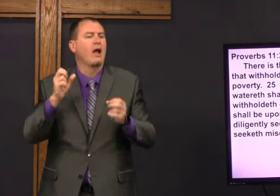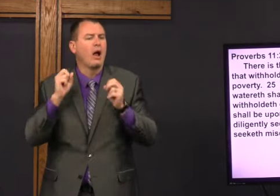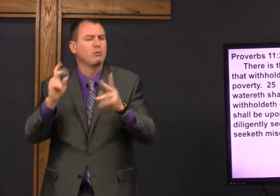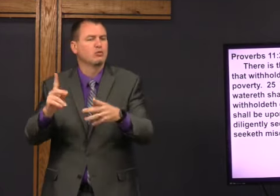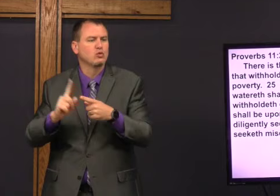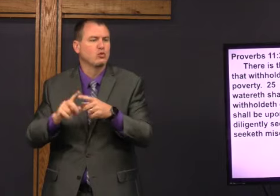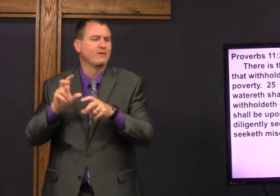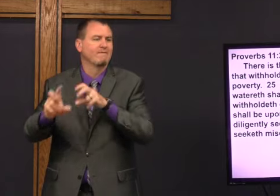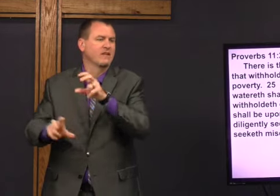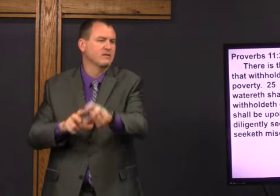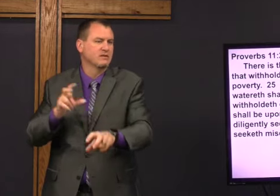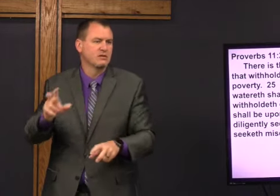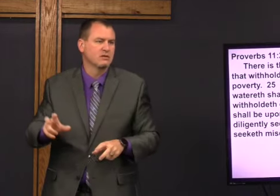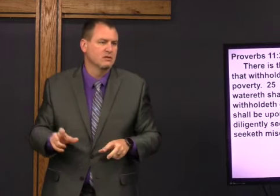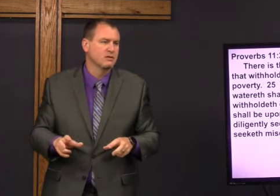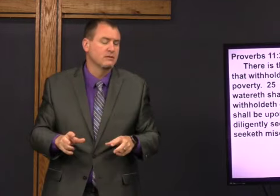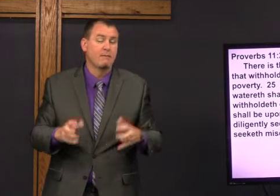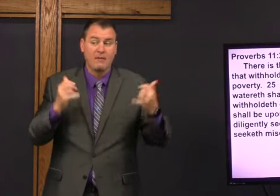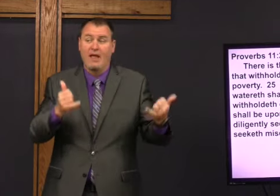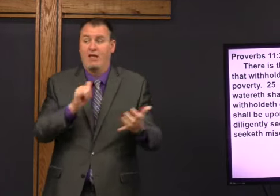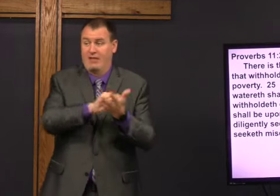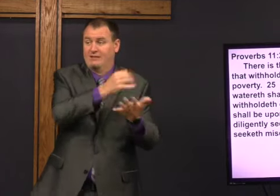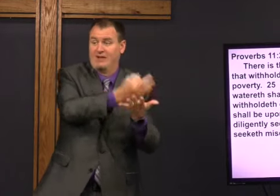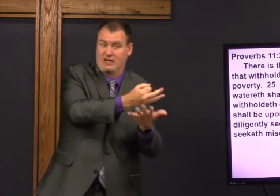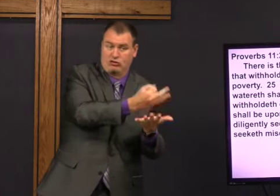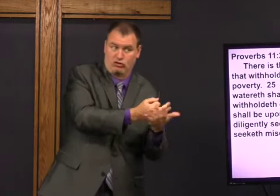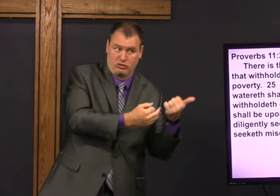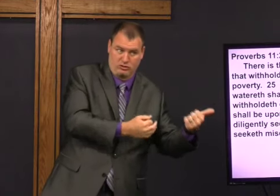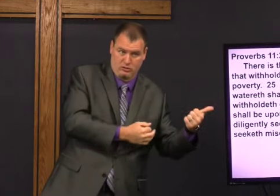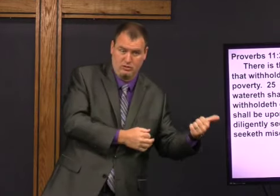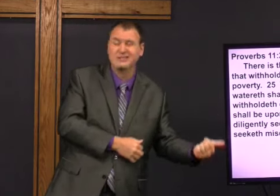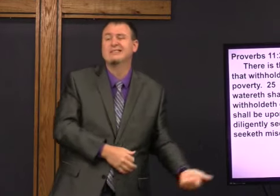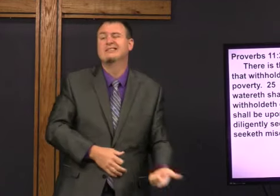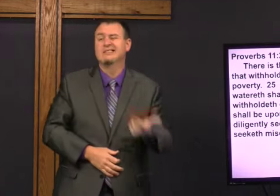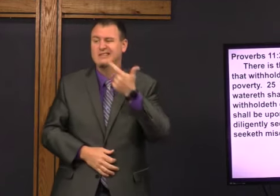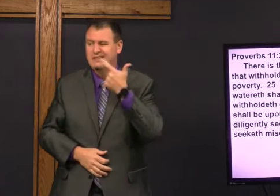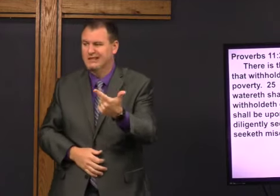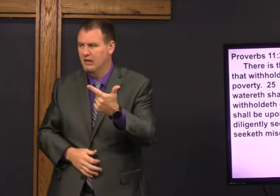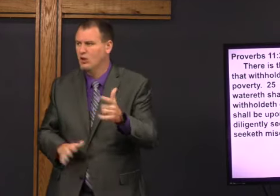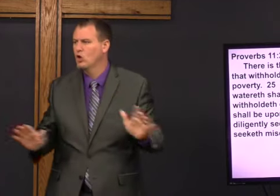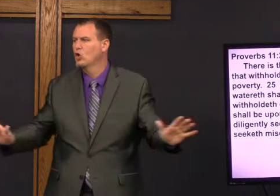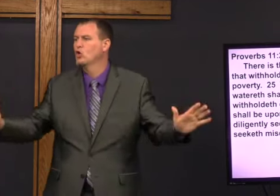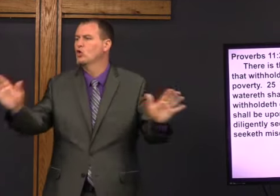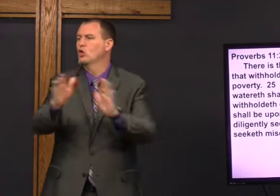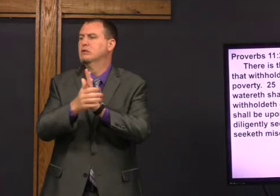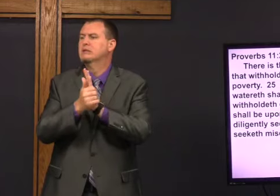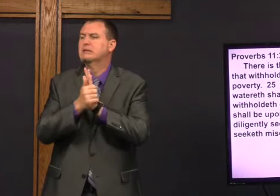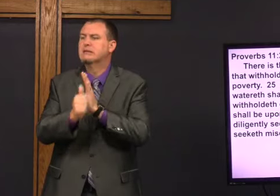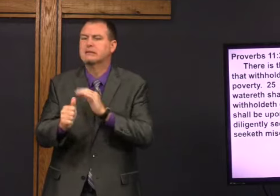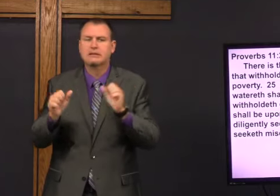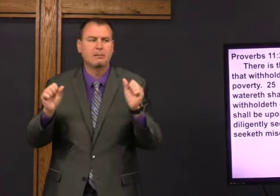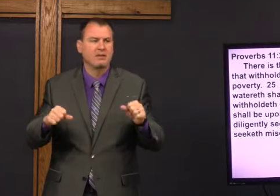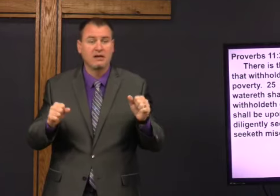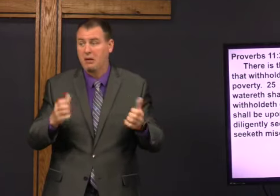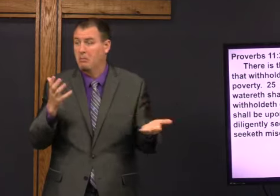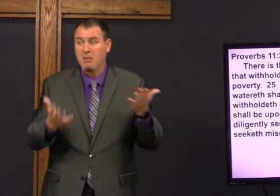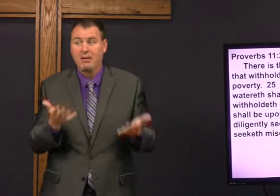to give from. It's an opportunity for investment. And so that's financially, and